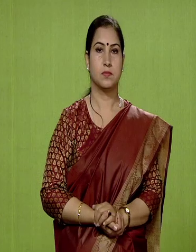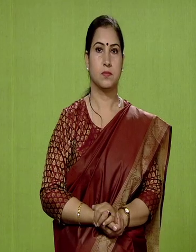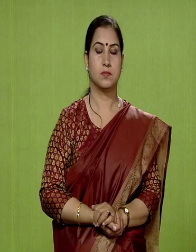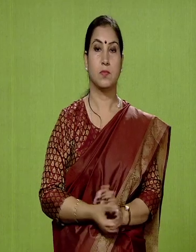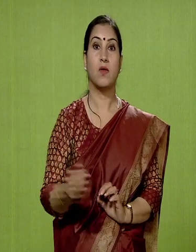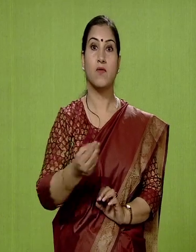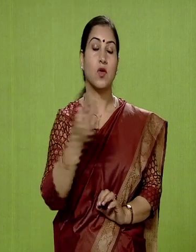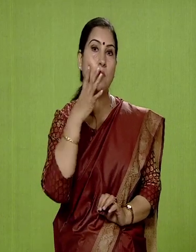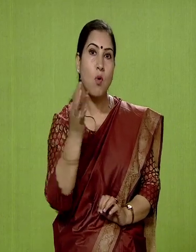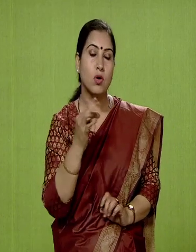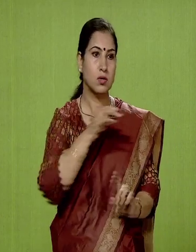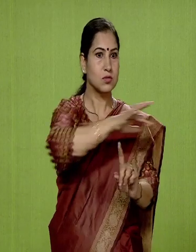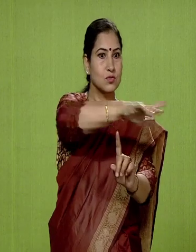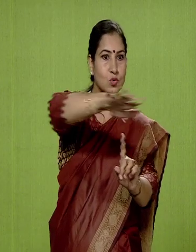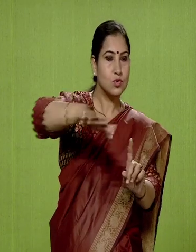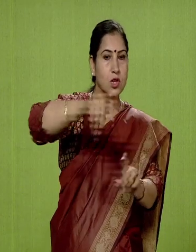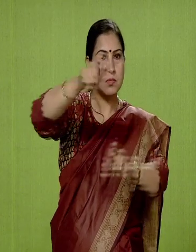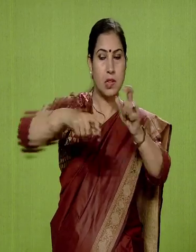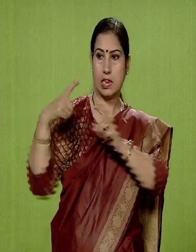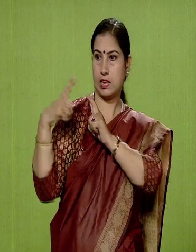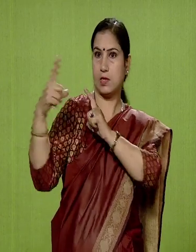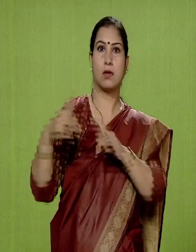Few important socialist leaders were